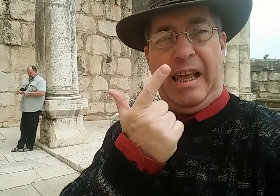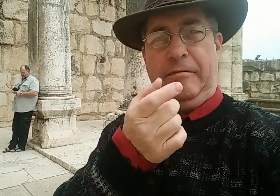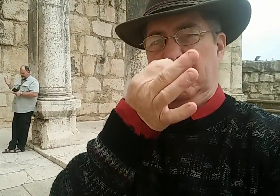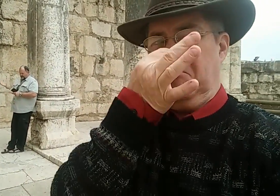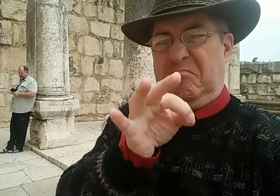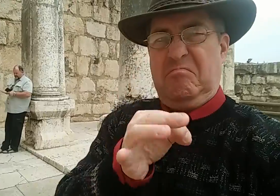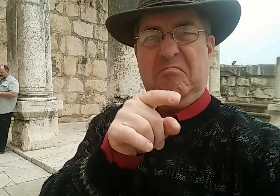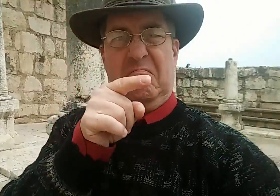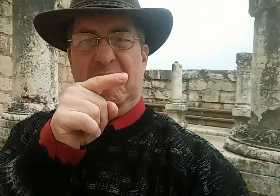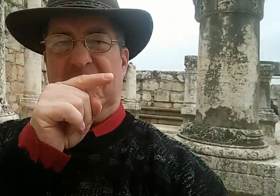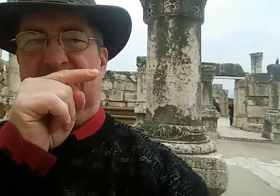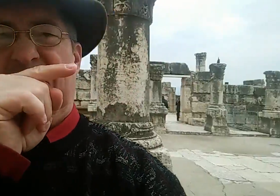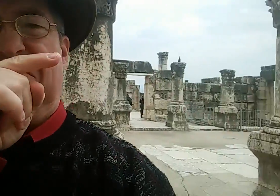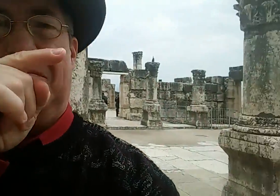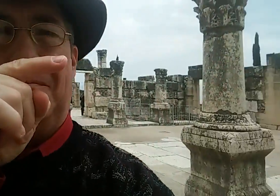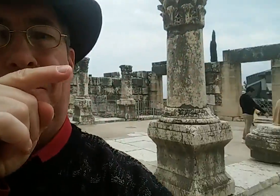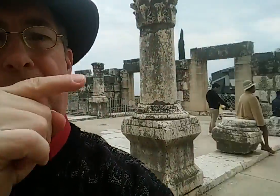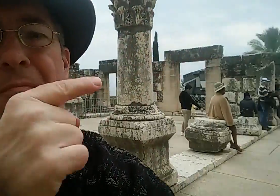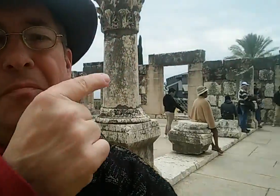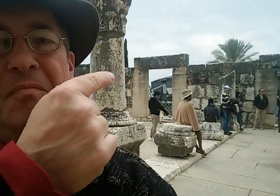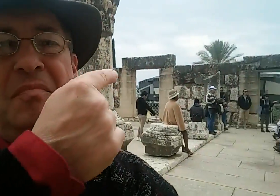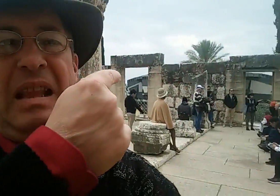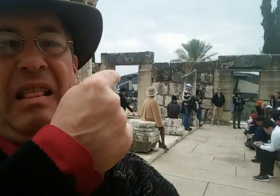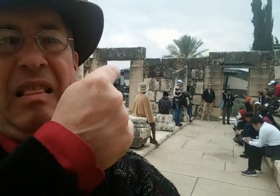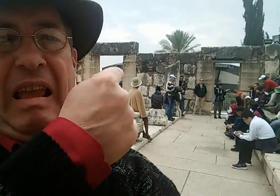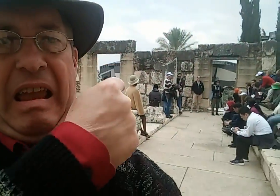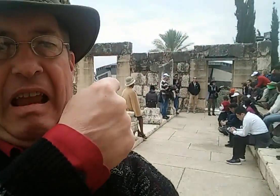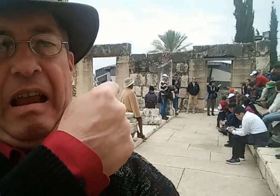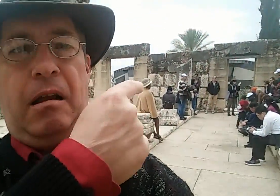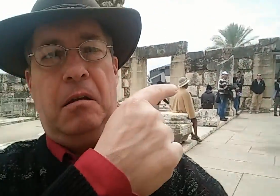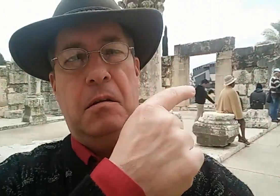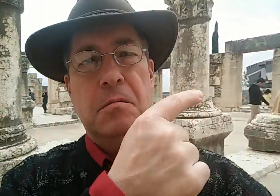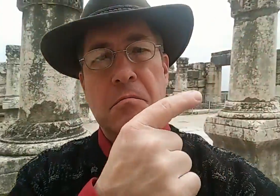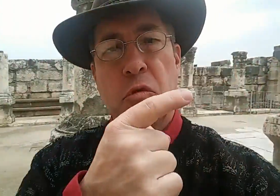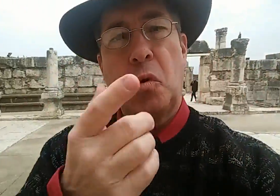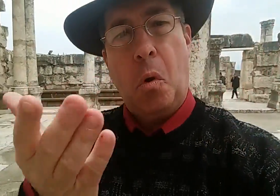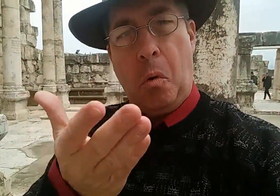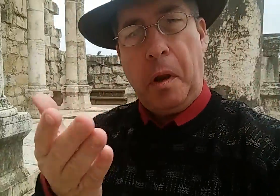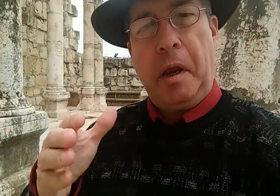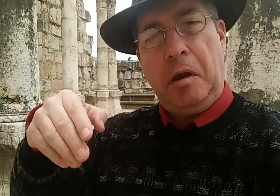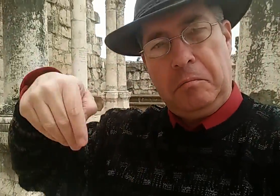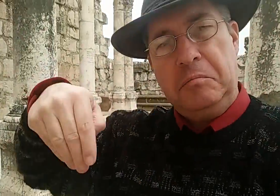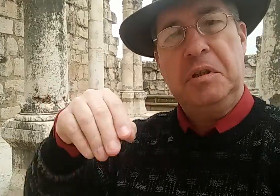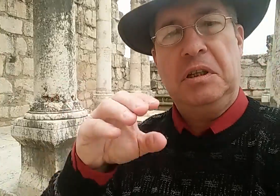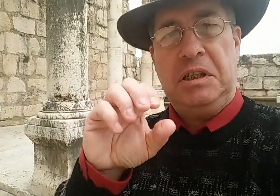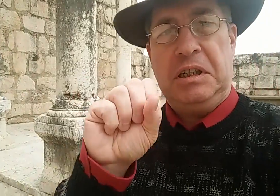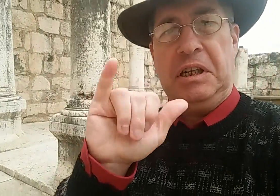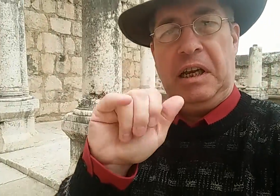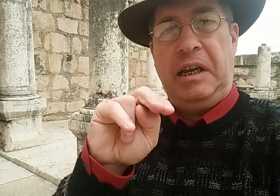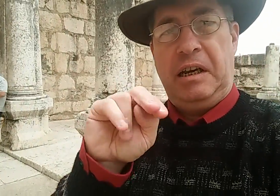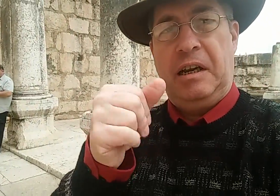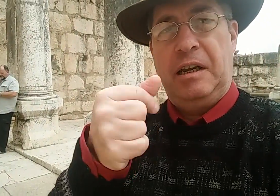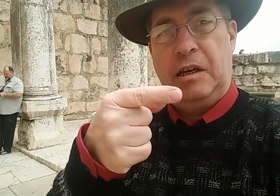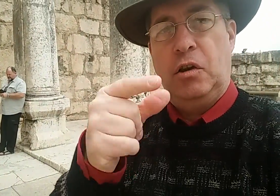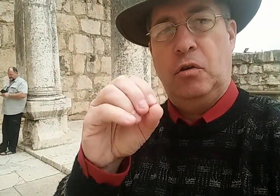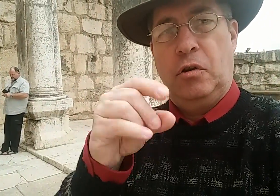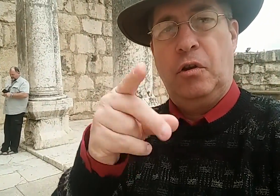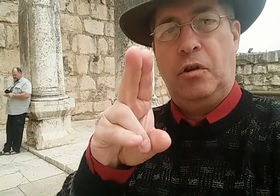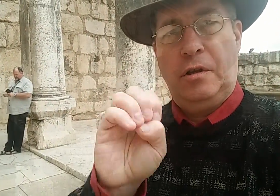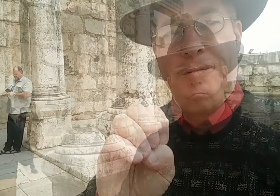Peter's mother-in-law lived just on the other side. You can see part of the Catholic Church there, so it's really close. And this synagogue was